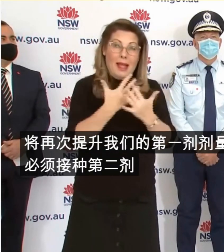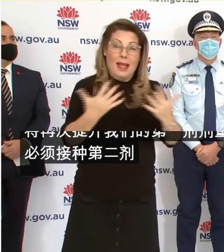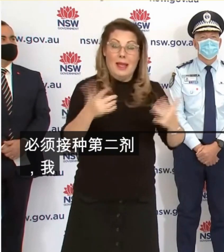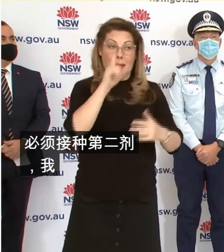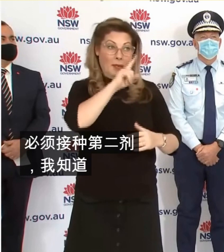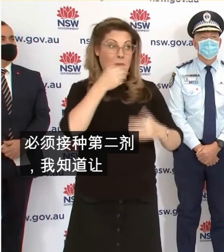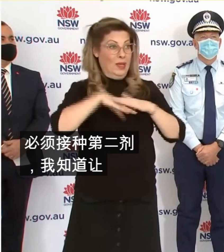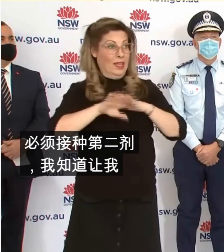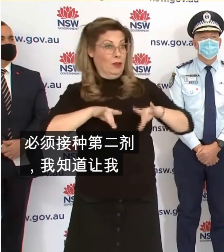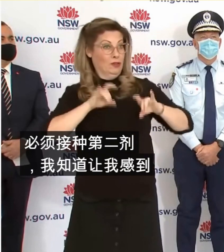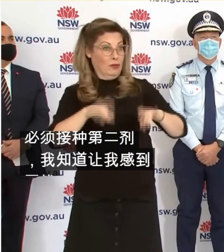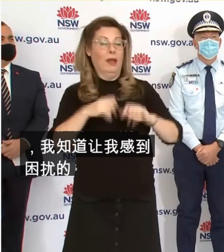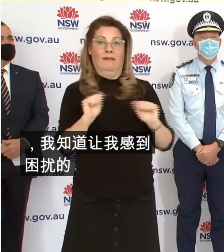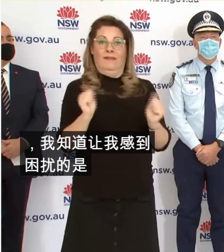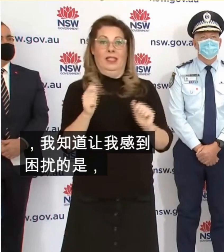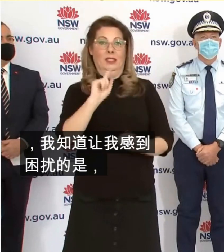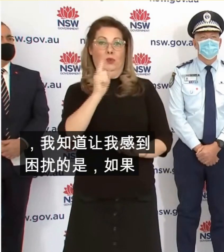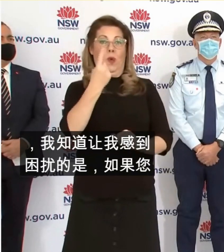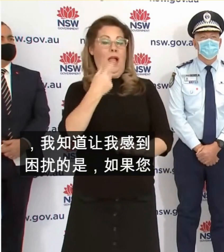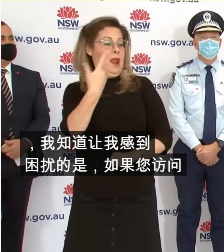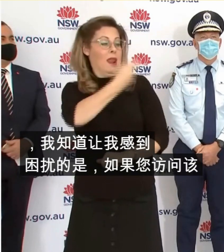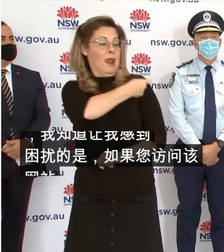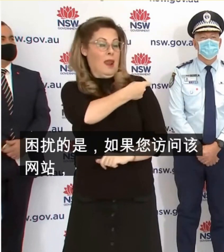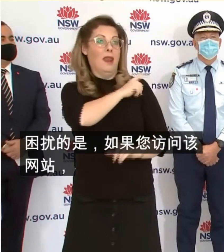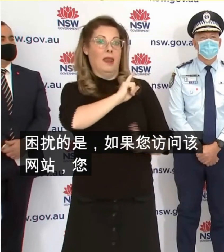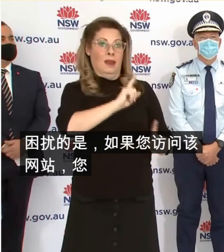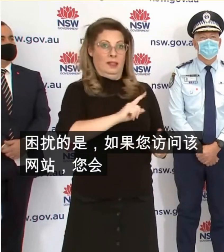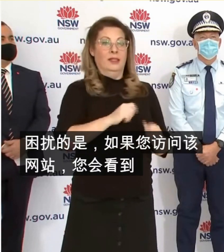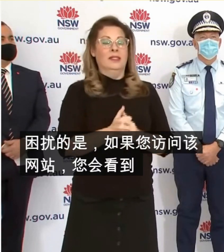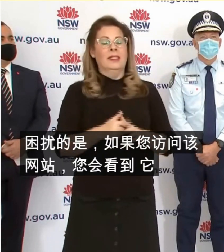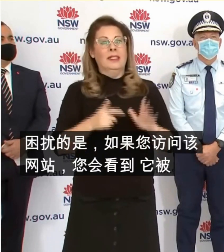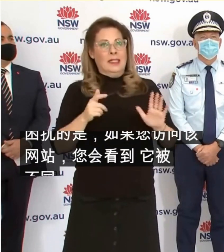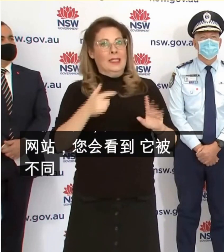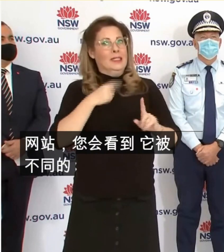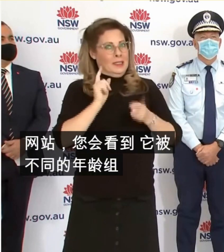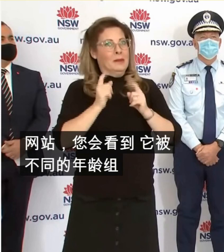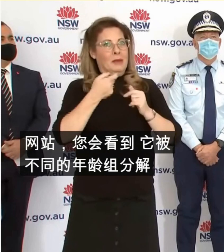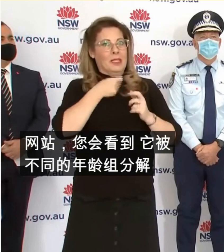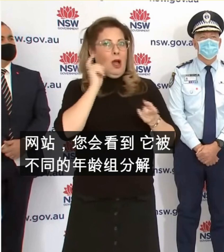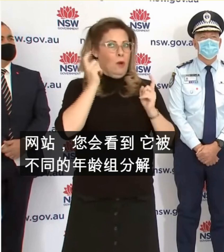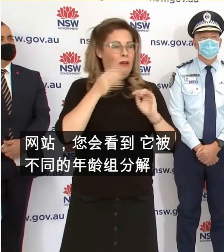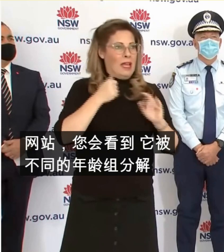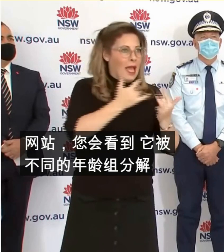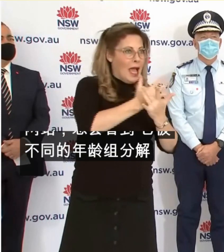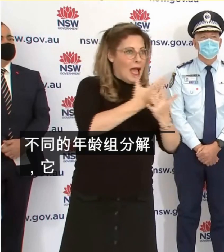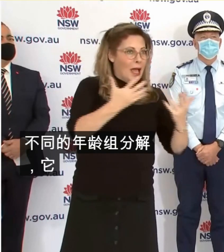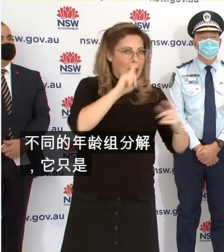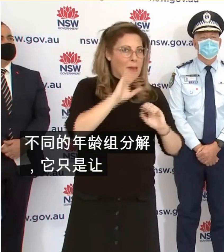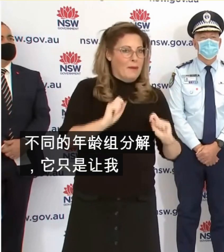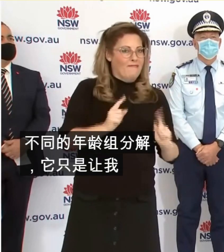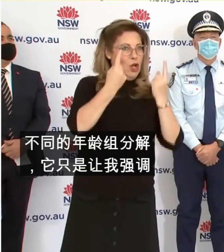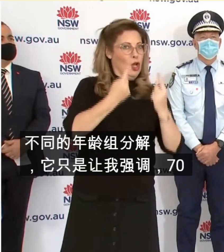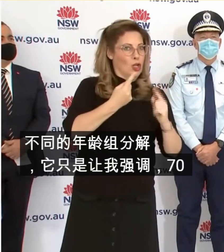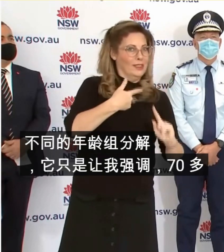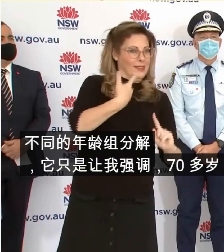up, and the thing that distresses me is if you go to that website, you'll see it broken down by various age groups,